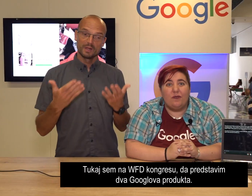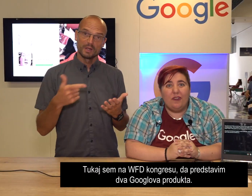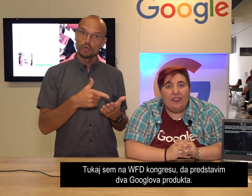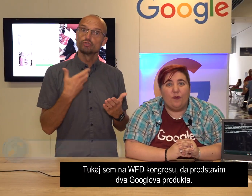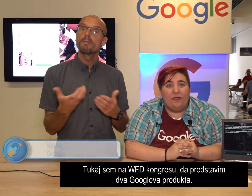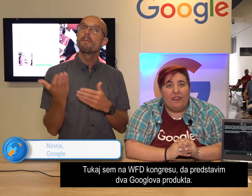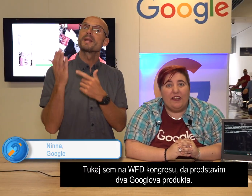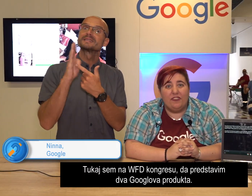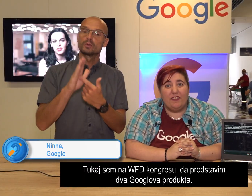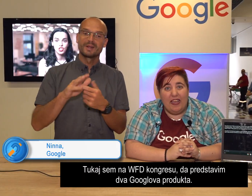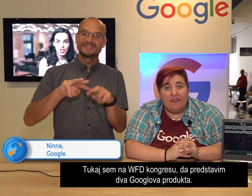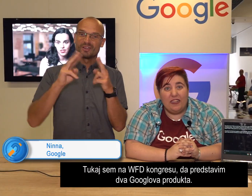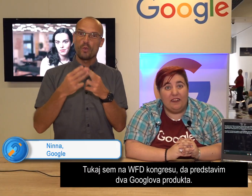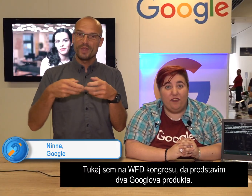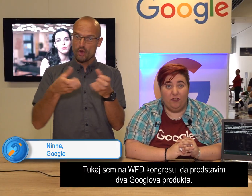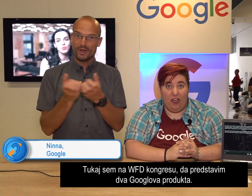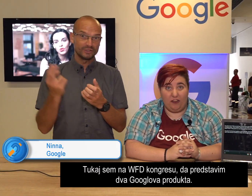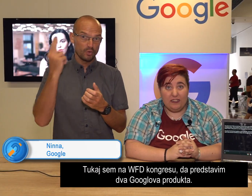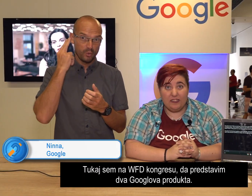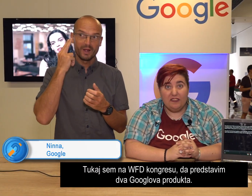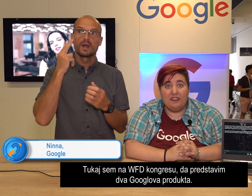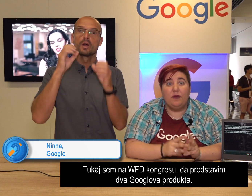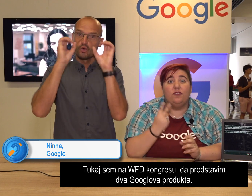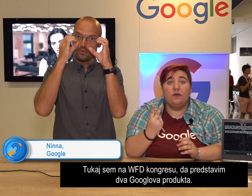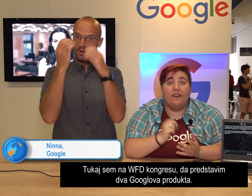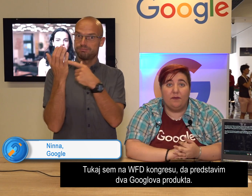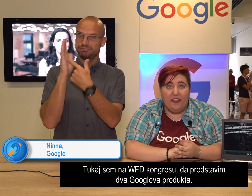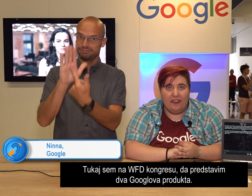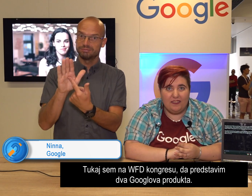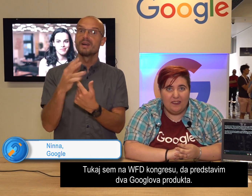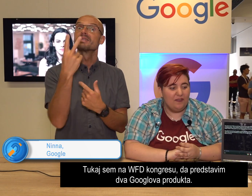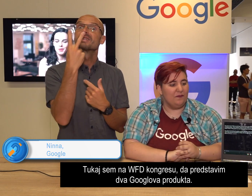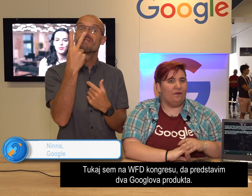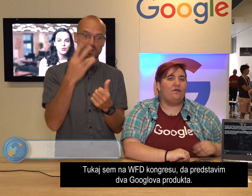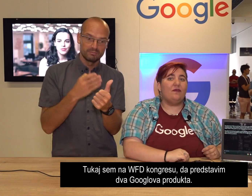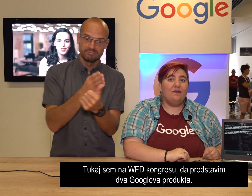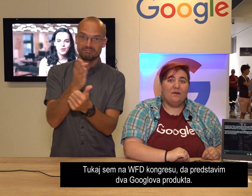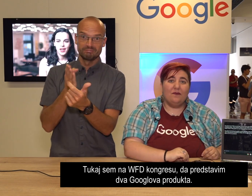today with Google at the World Federation of the Deaf's International Congress to demo two of our products.